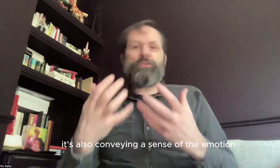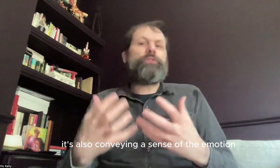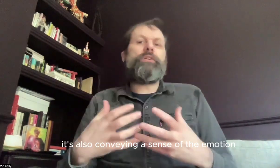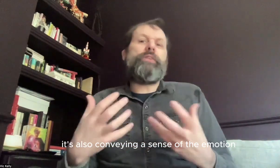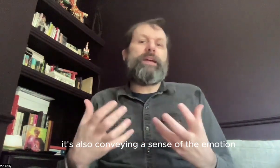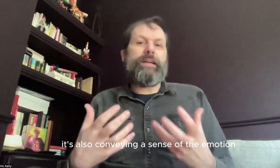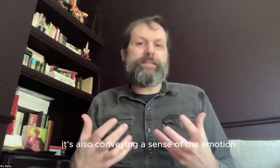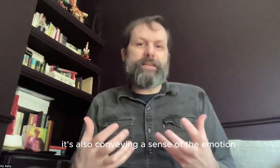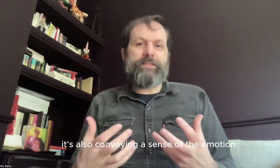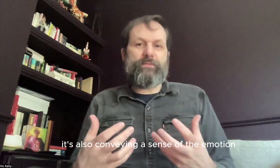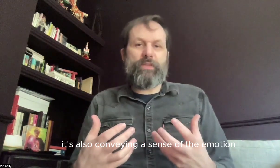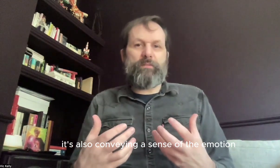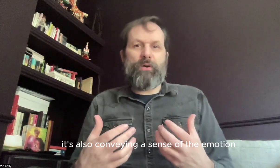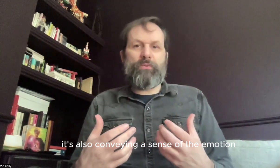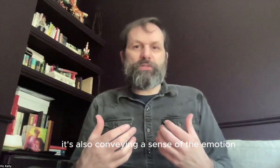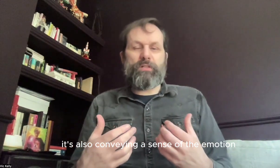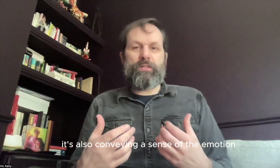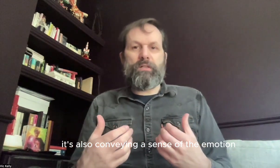also conveying a sense of the emotion.